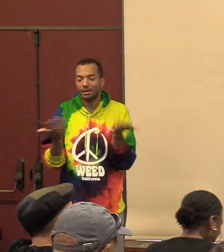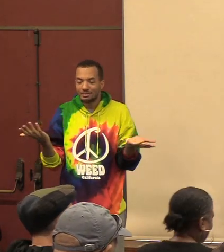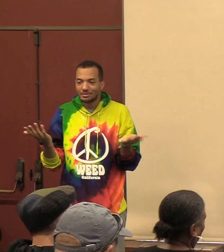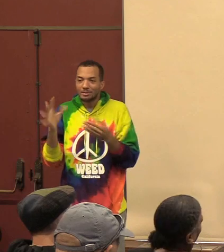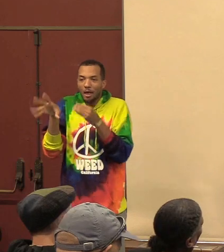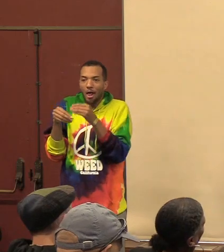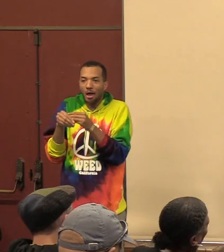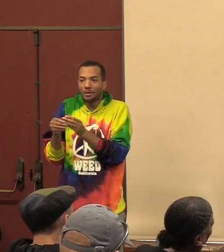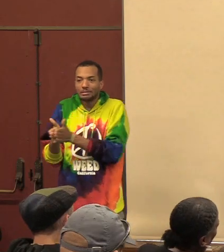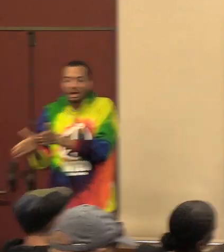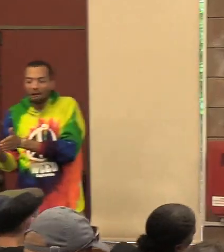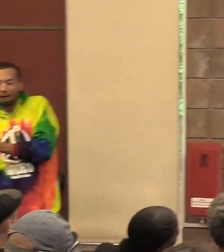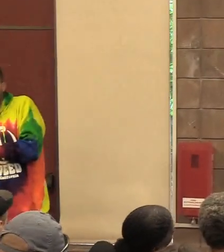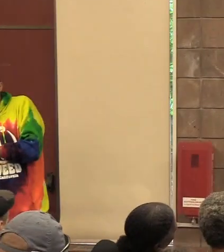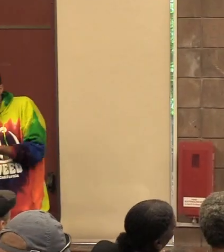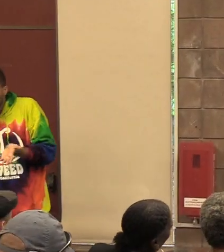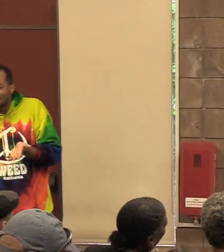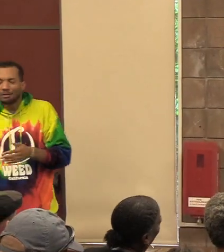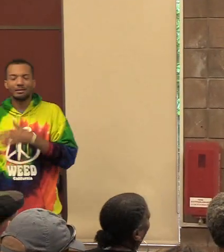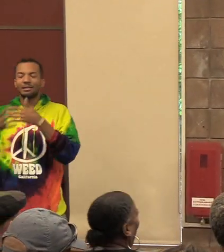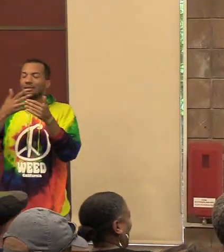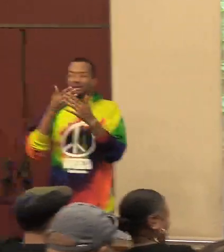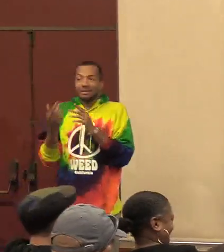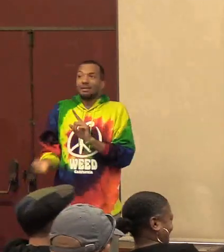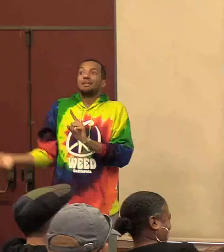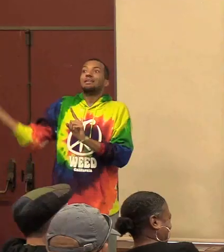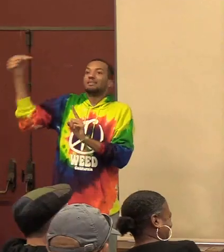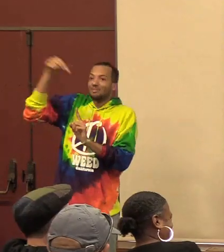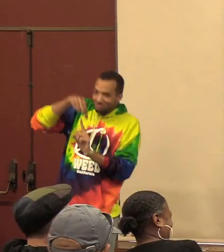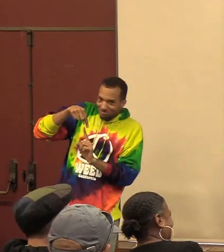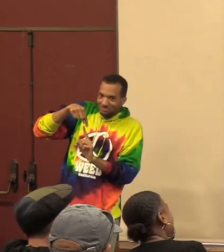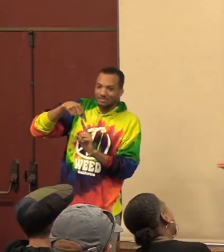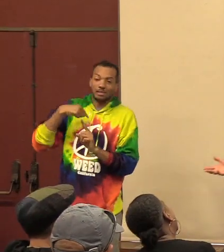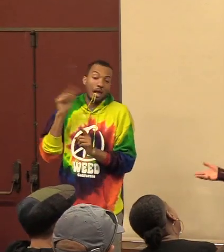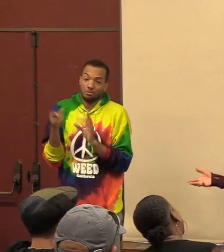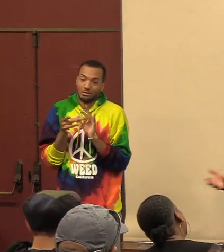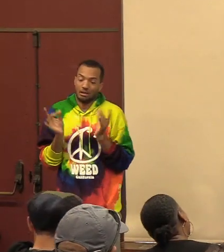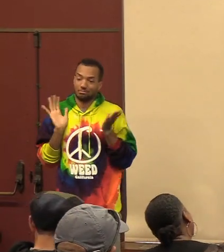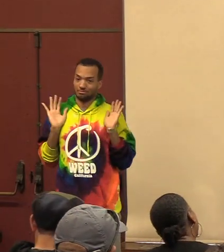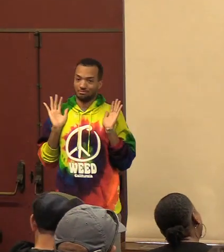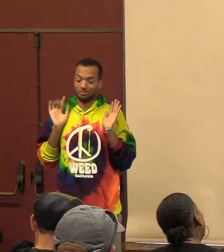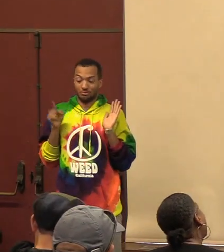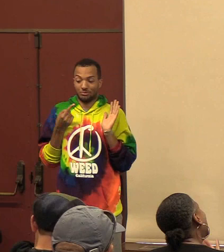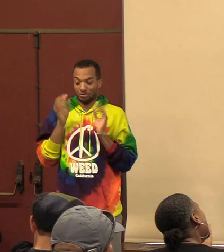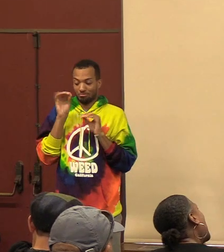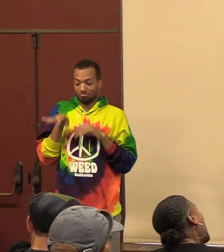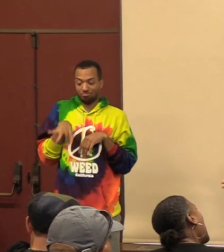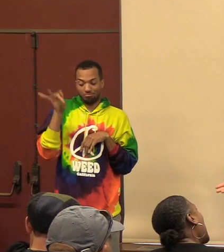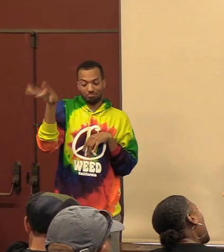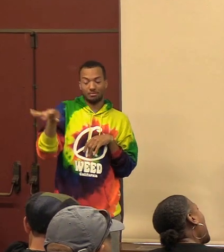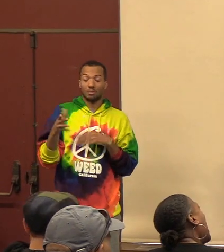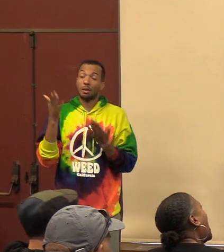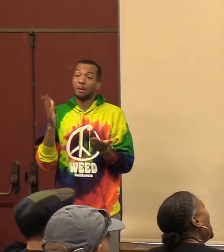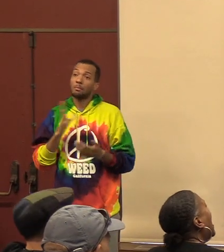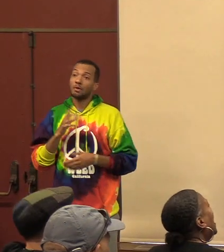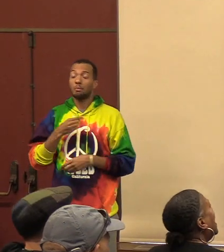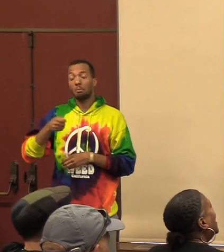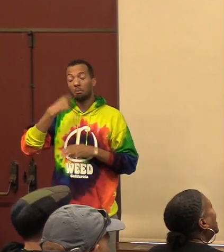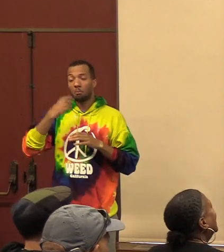You are. So, I'm just saying. Now, you may be okay eating